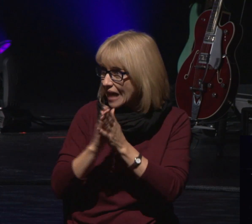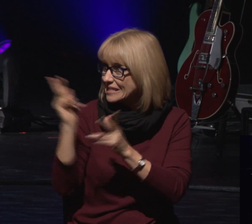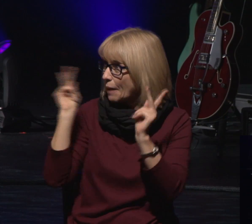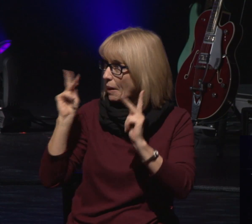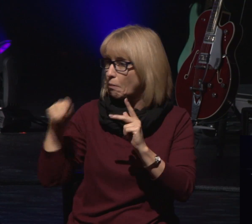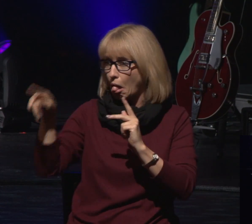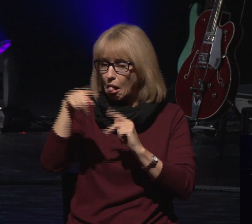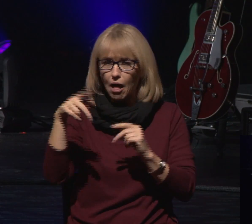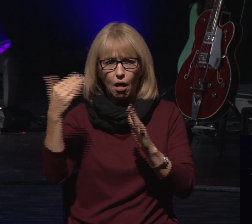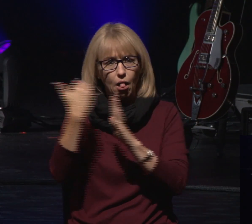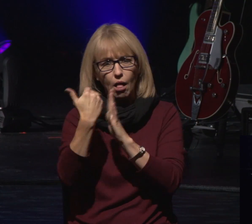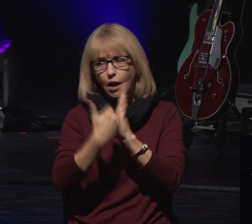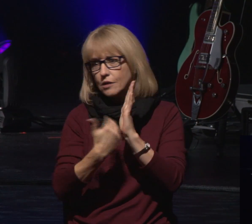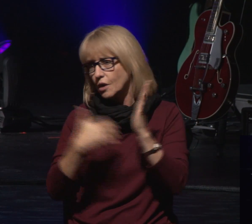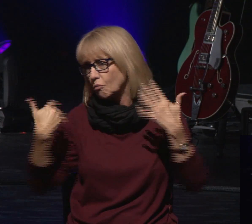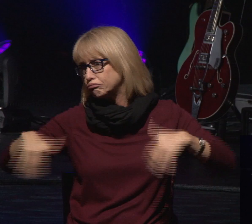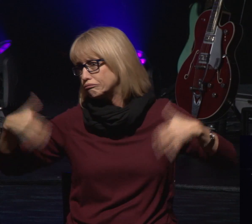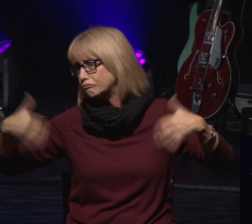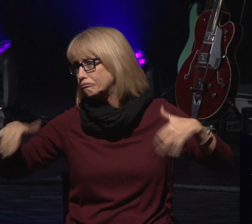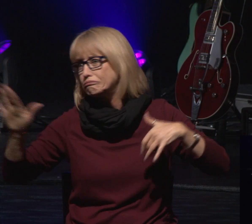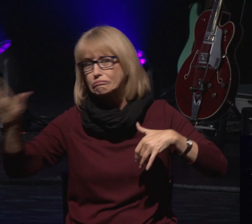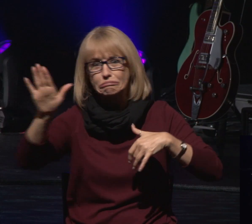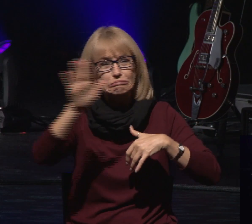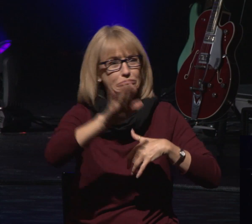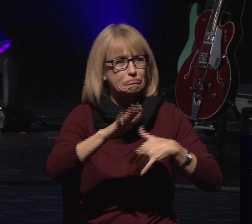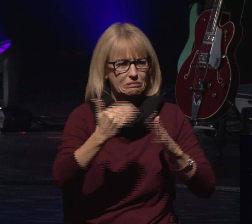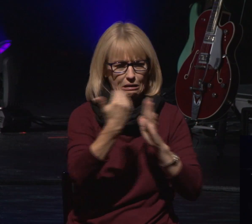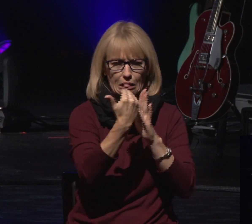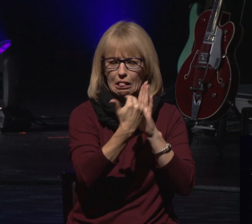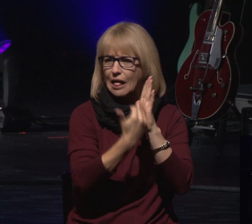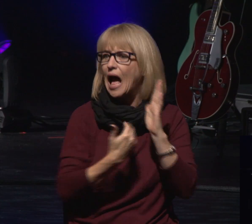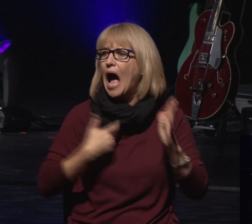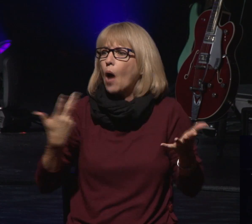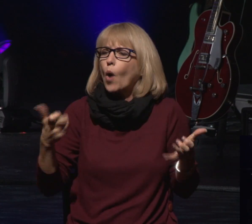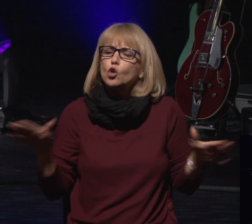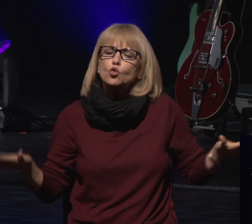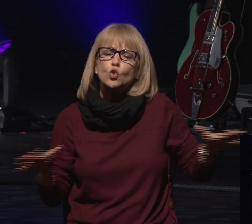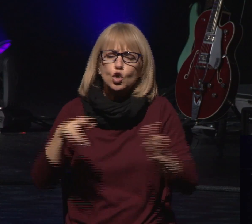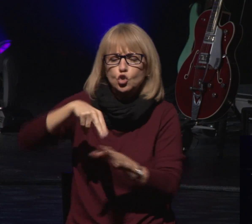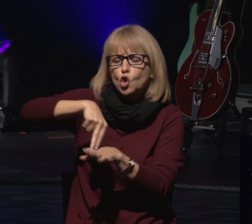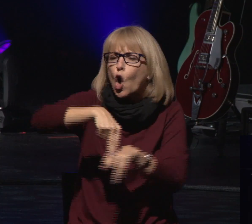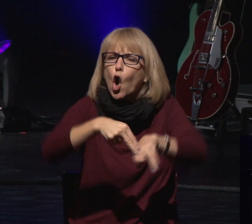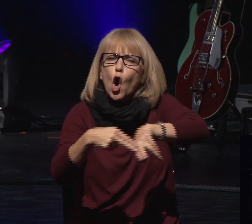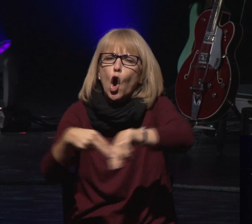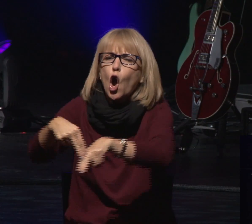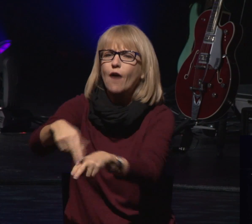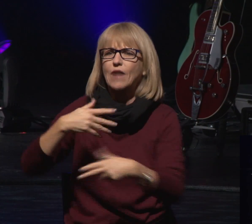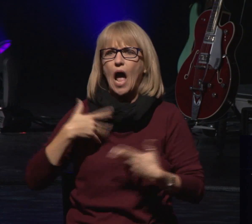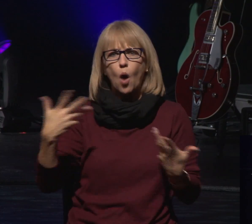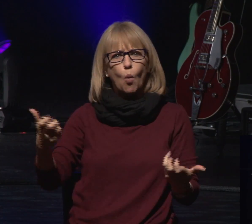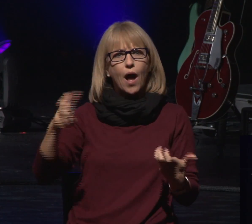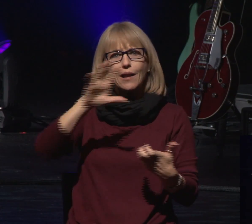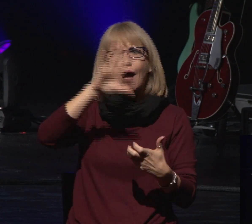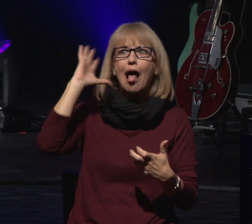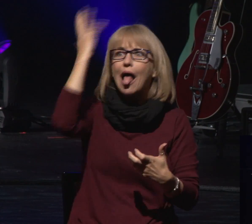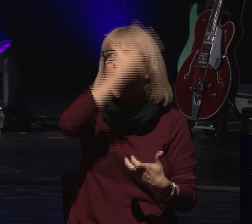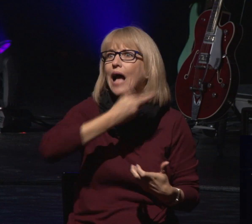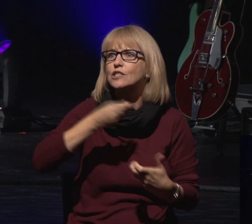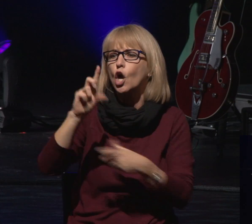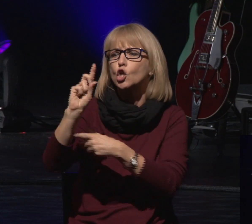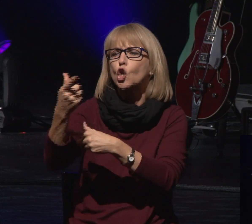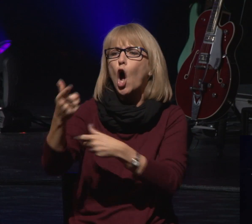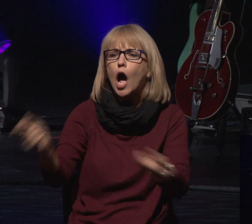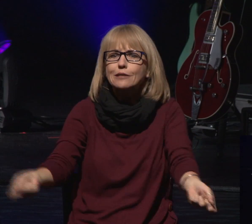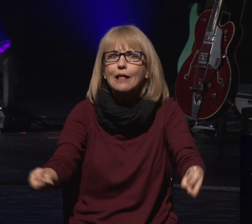and on and on and on. And some of those were I want to catch a wave surfing. I want to go on a dog sled. I want to ride a zip line. Those were kind of